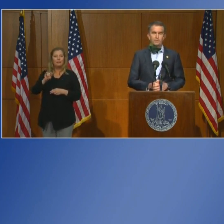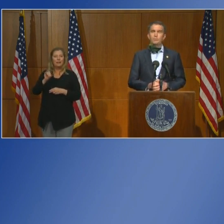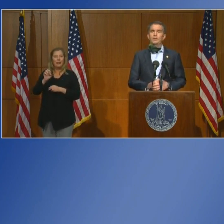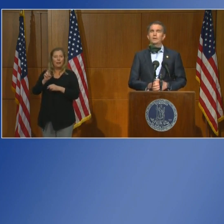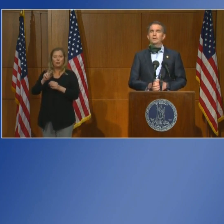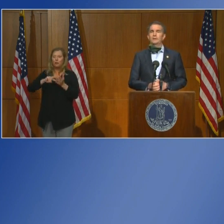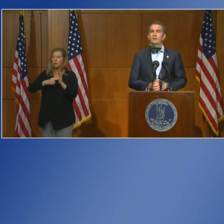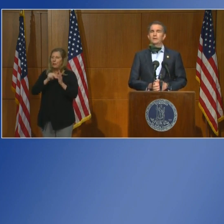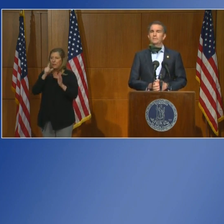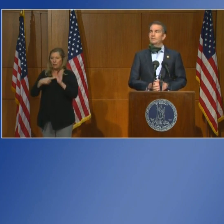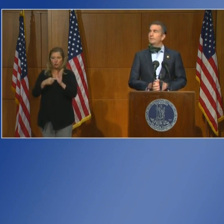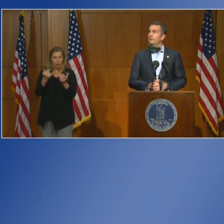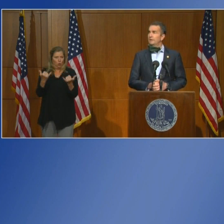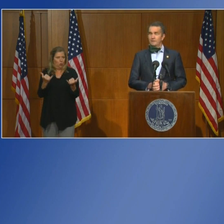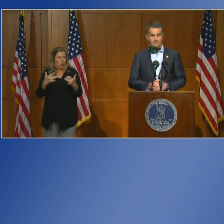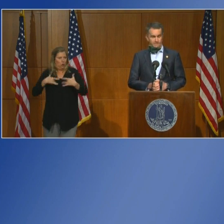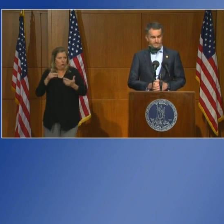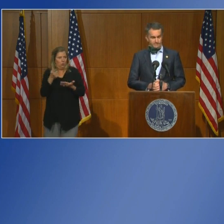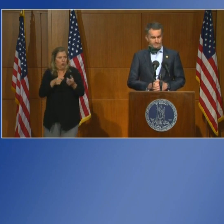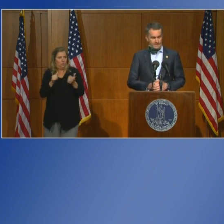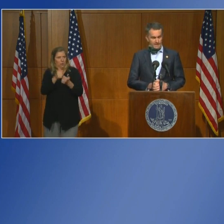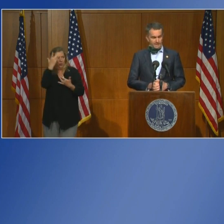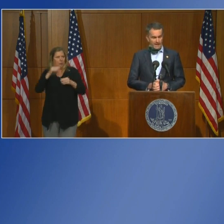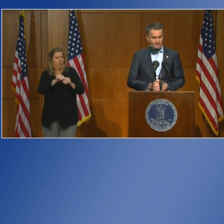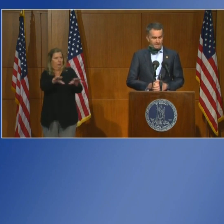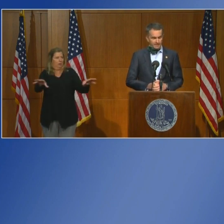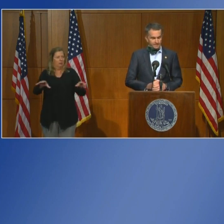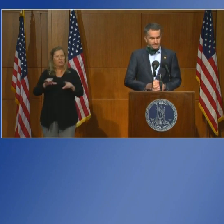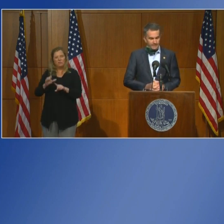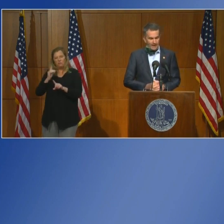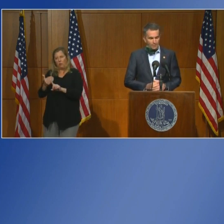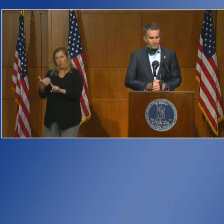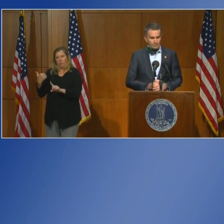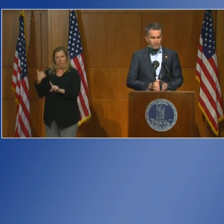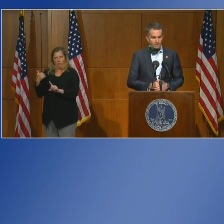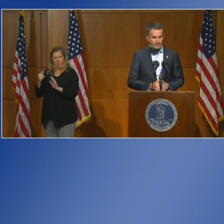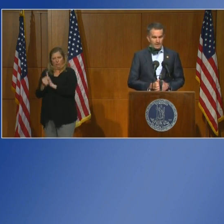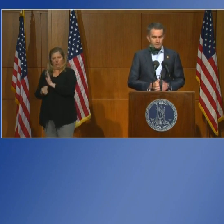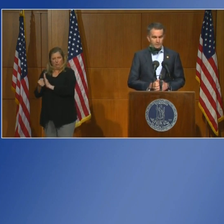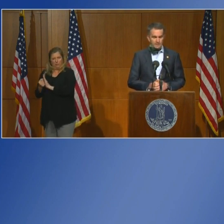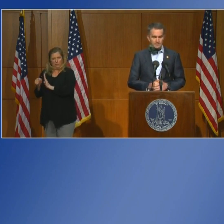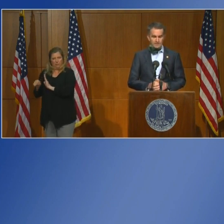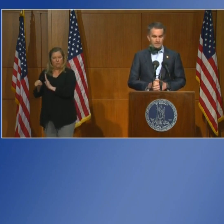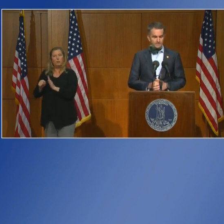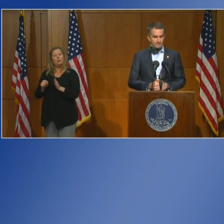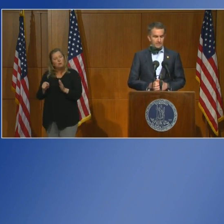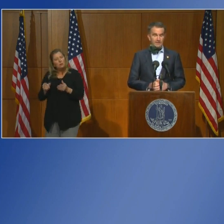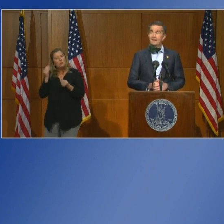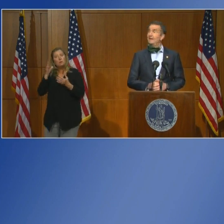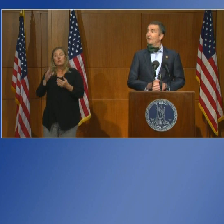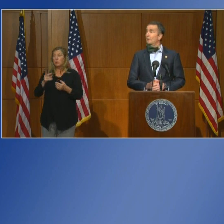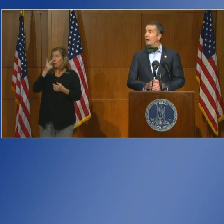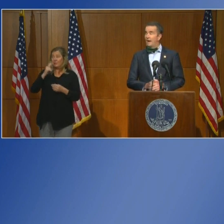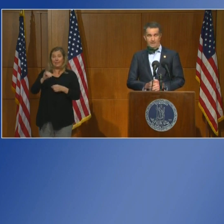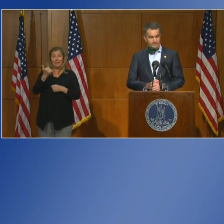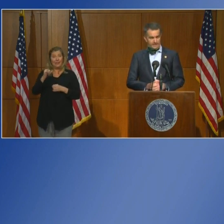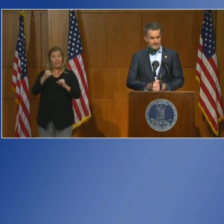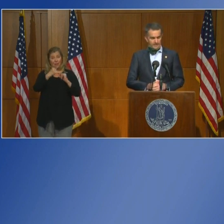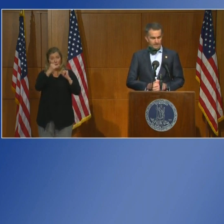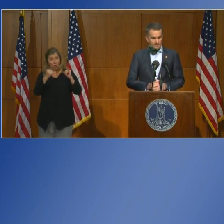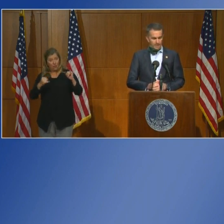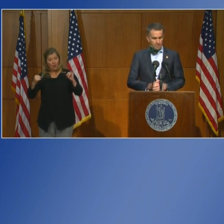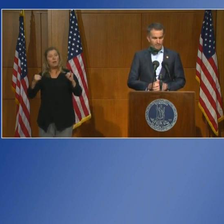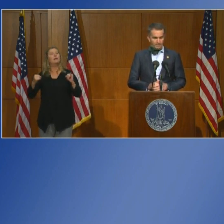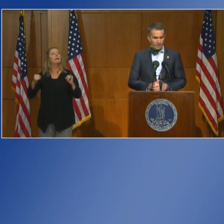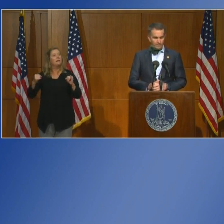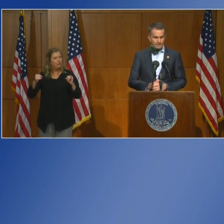current spread of the disease. That said, I want to note that as you can see from the yellow line,